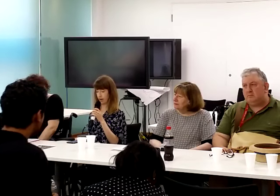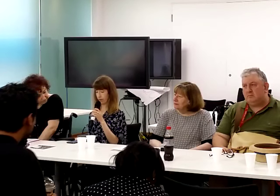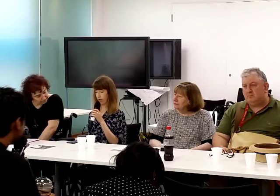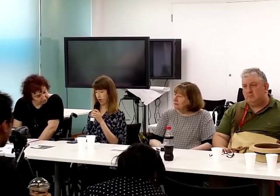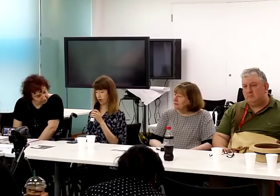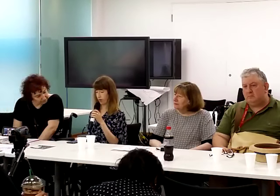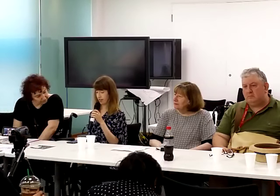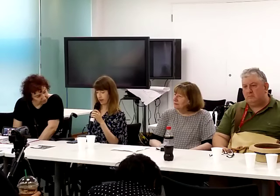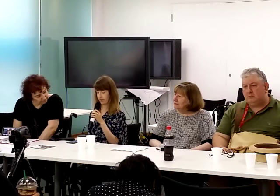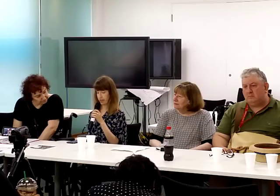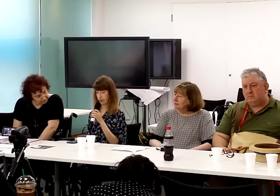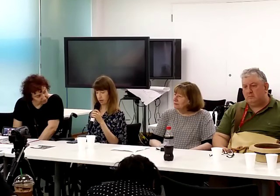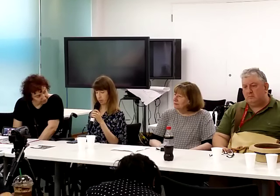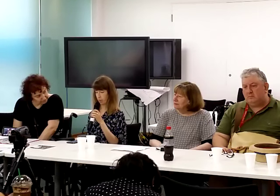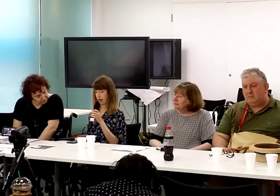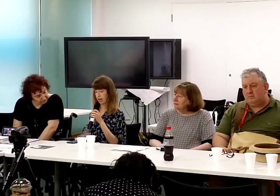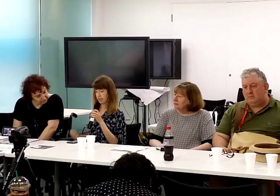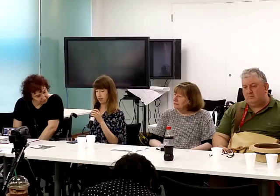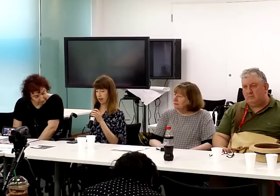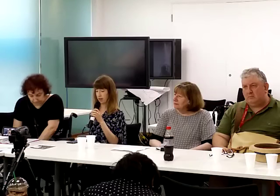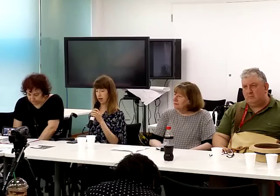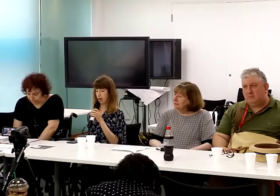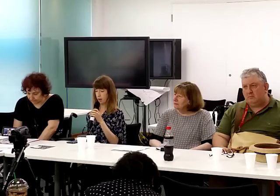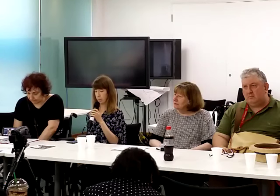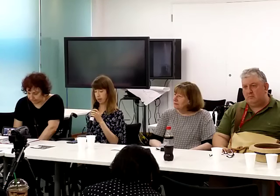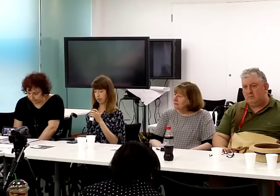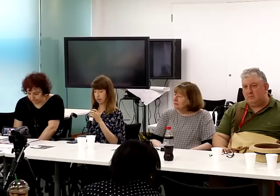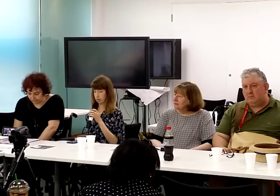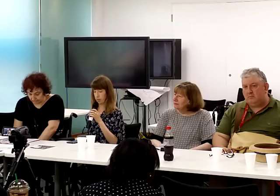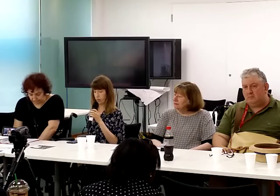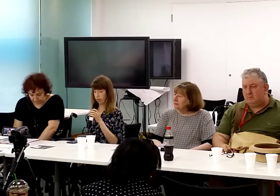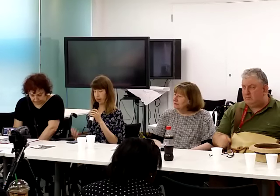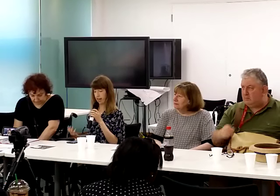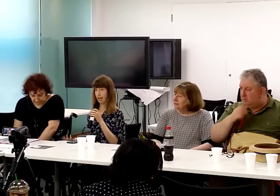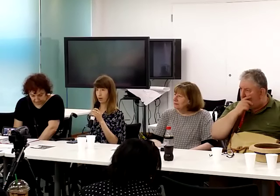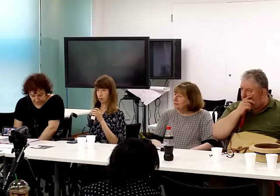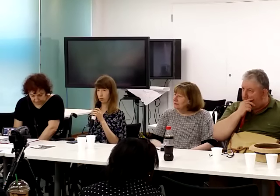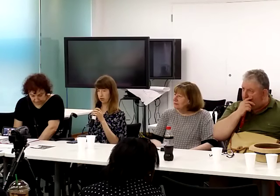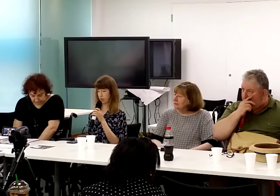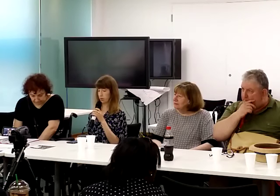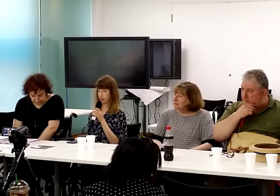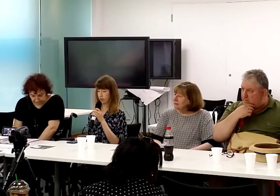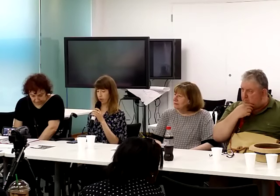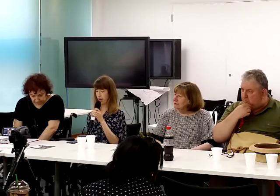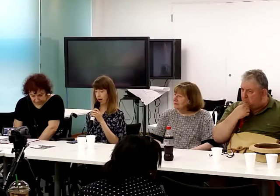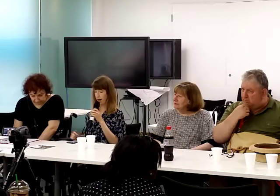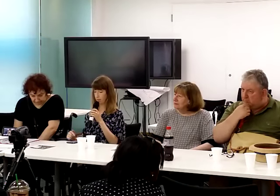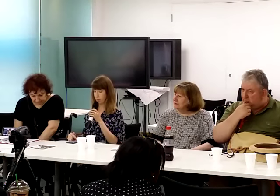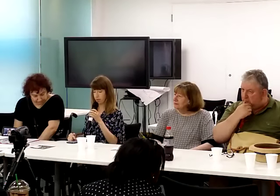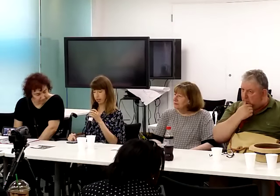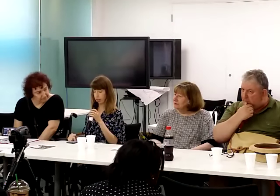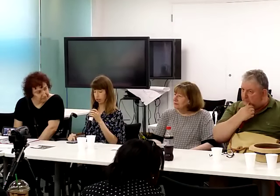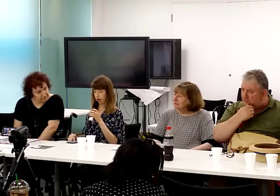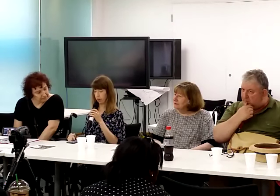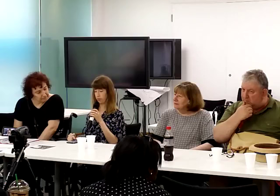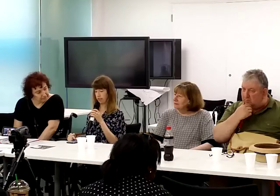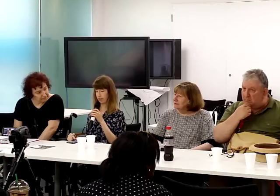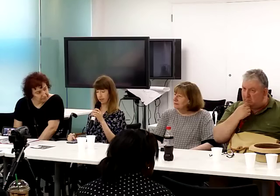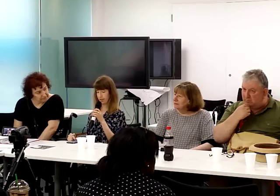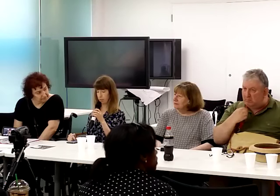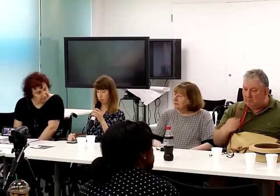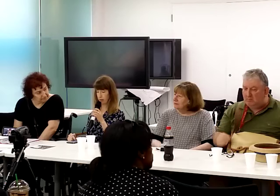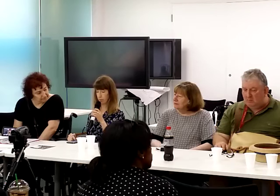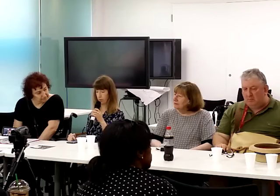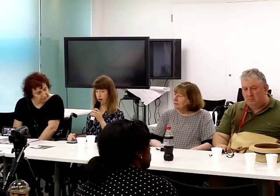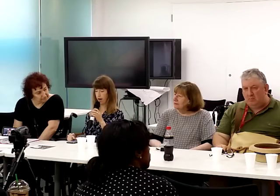often found himself on the right side of history. But we're here tonight because of the support that he, along with John McDonnell, have particularly shown